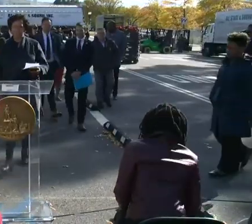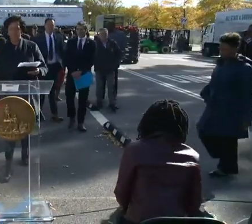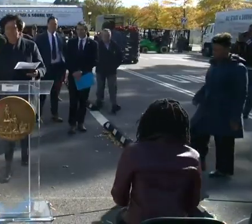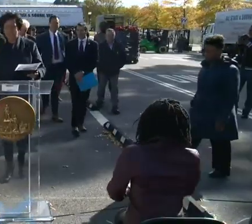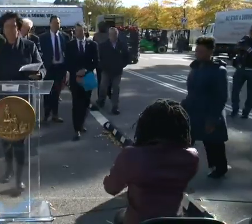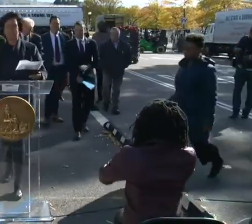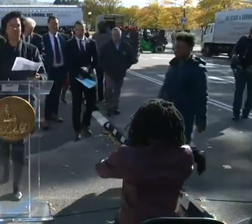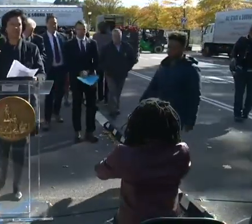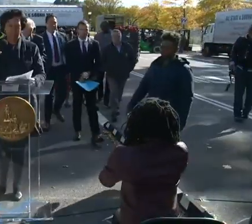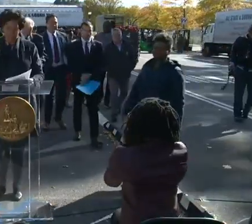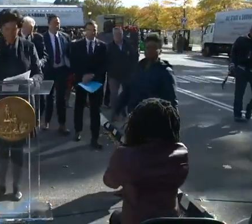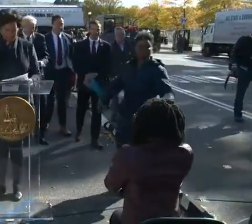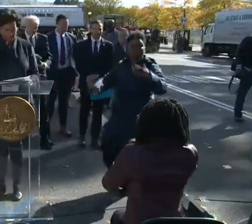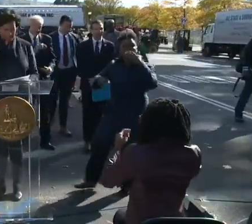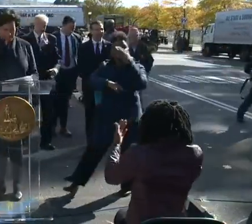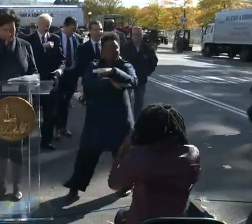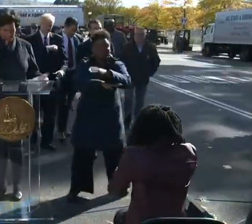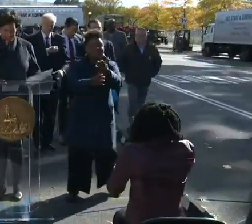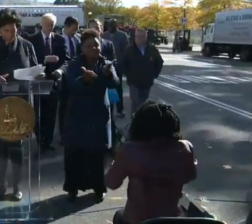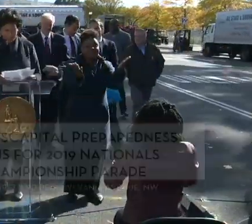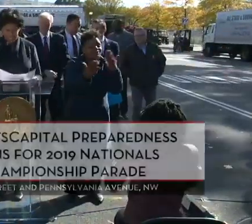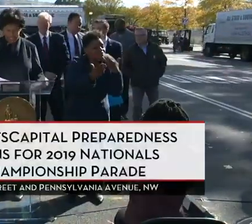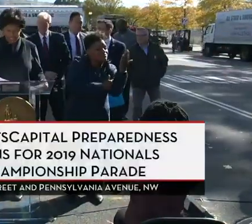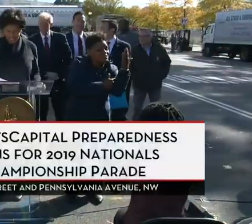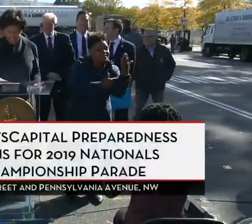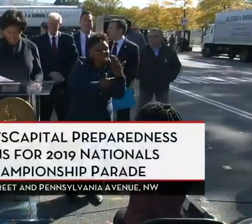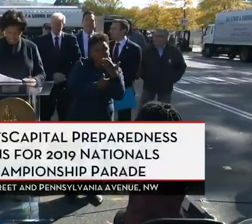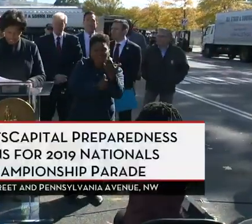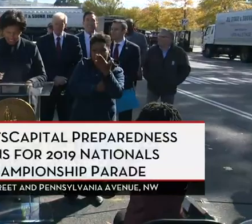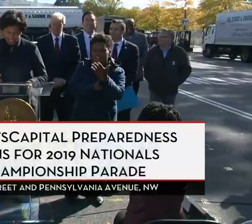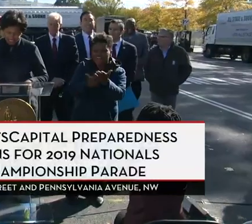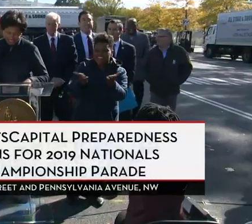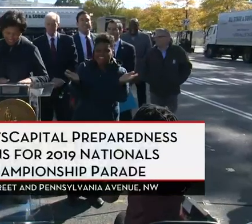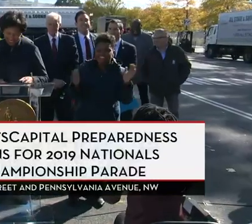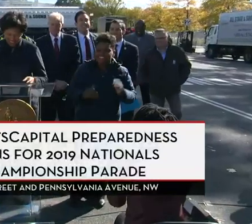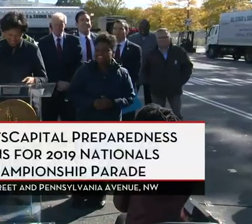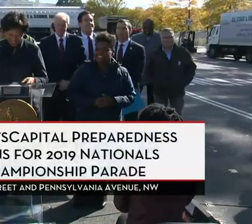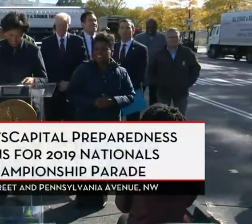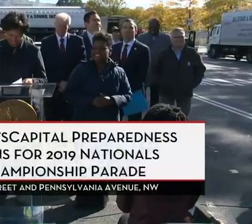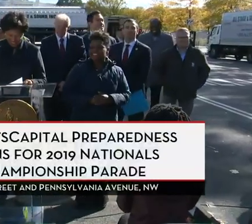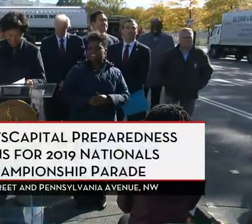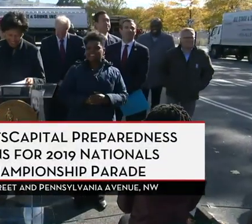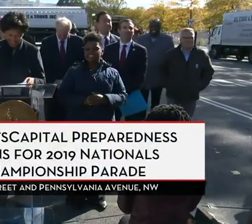Good afternoon, everybody, or good morning, good morning, good morning, good morning.